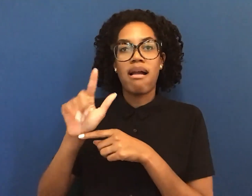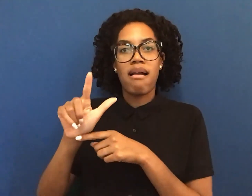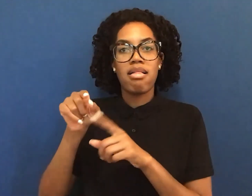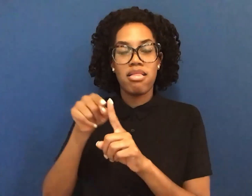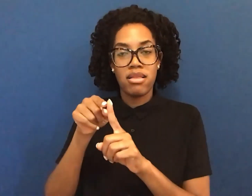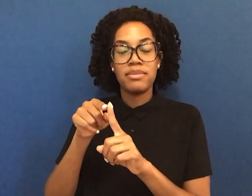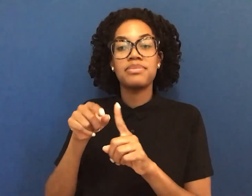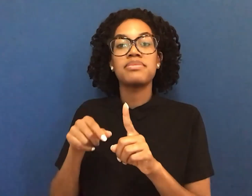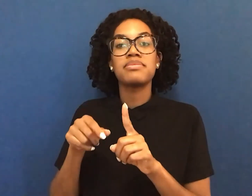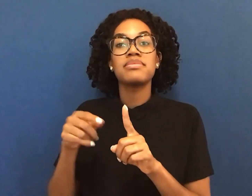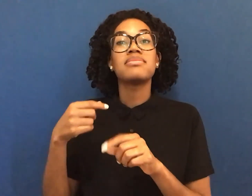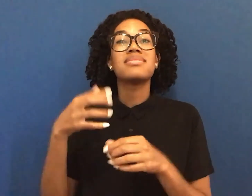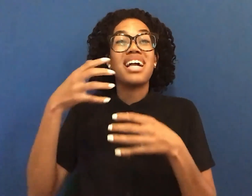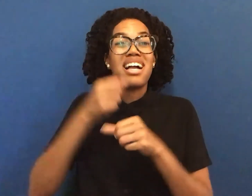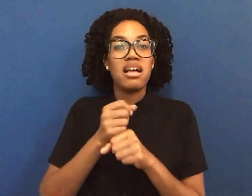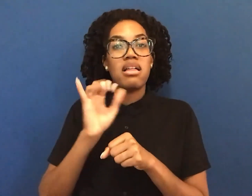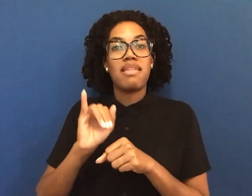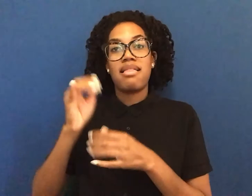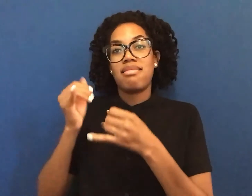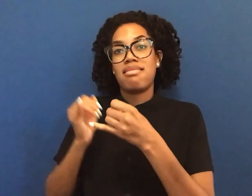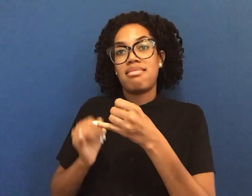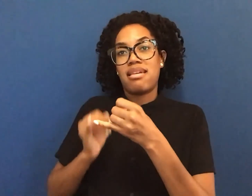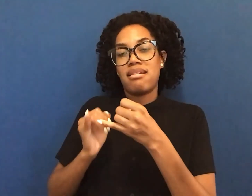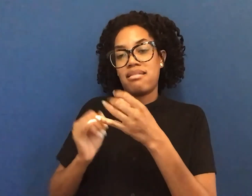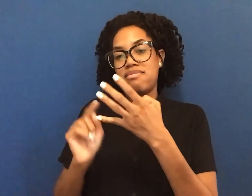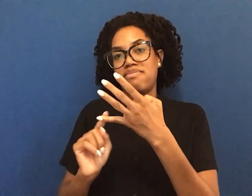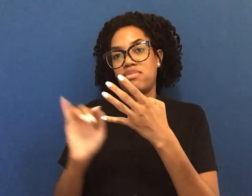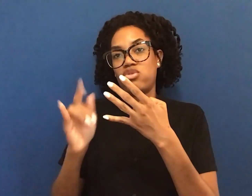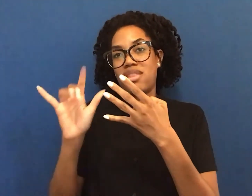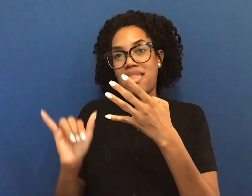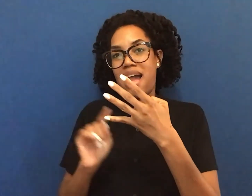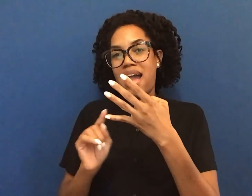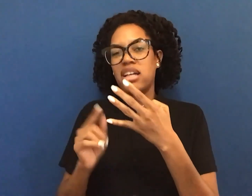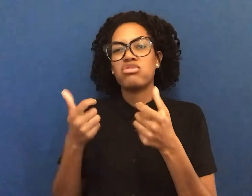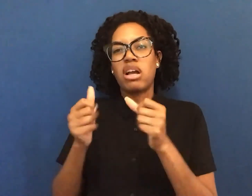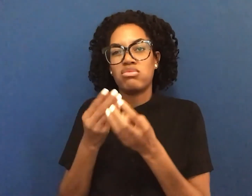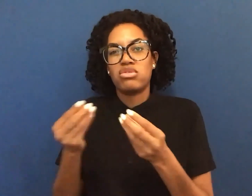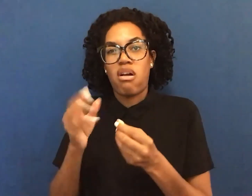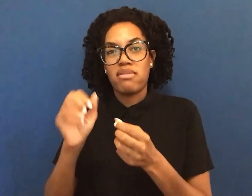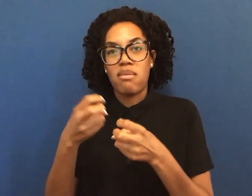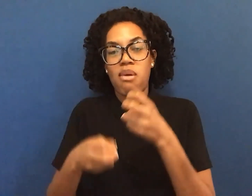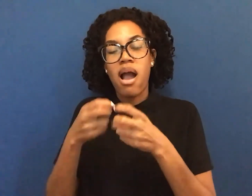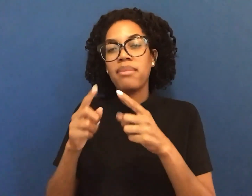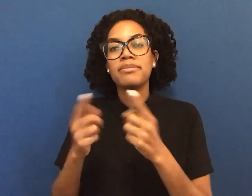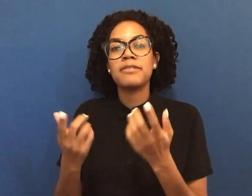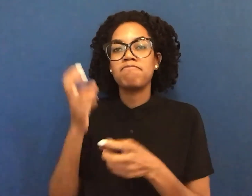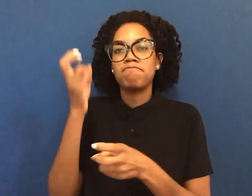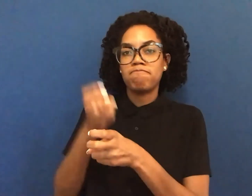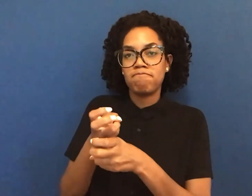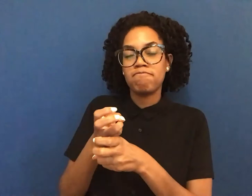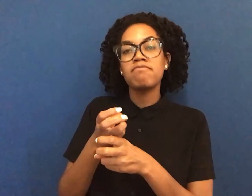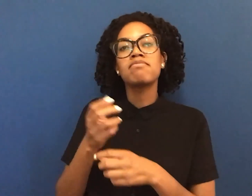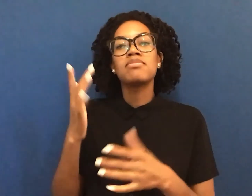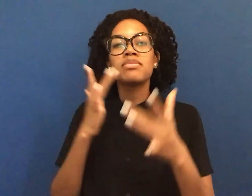this in late July, but it can still be hard to access treatment, especially in poorly resourced health facilities. And this contributes